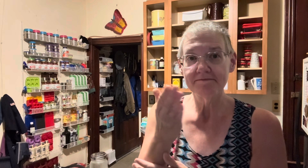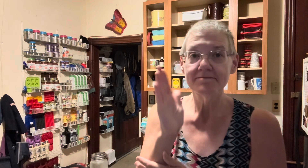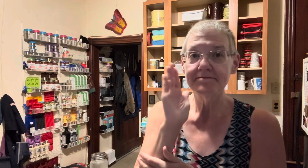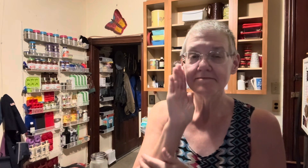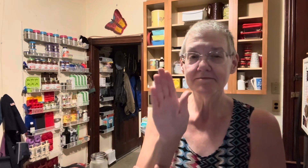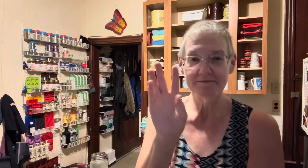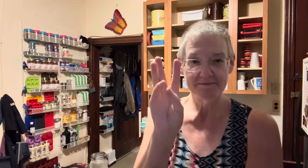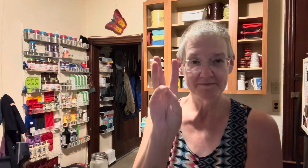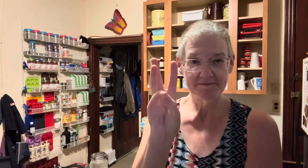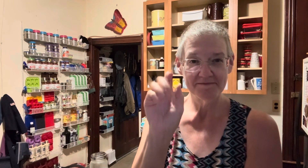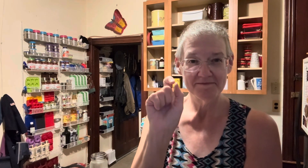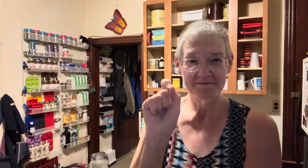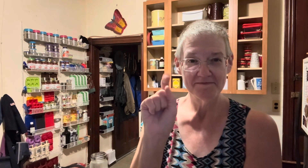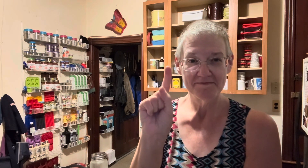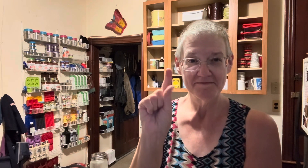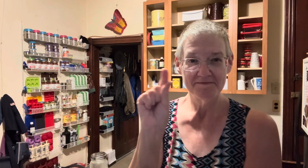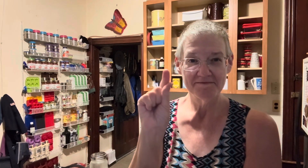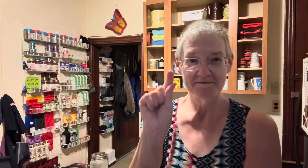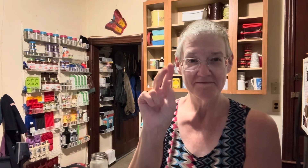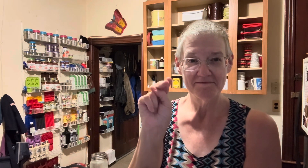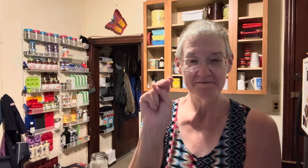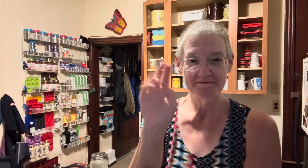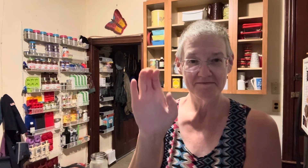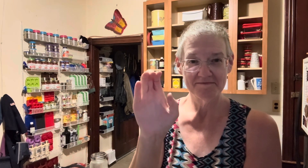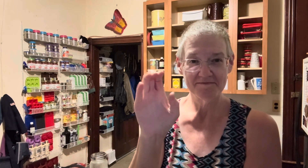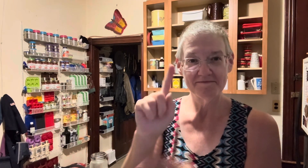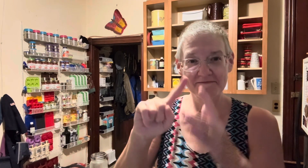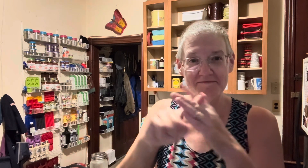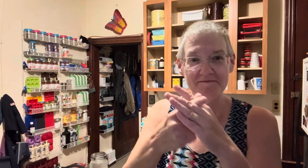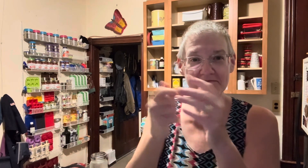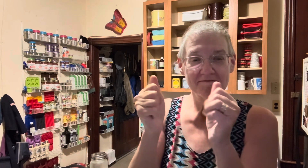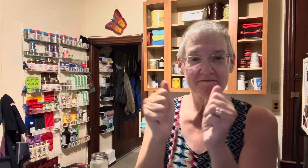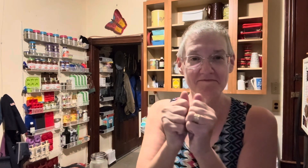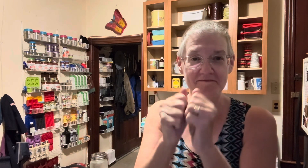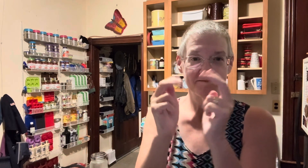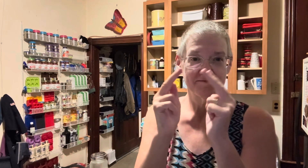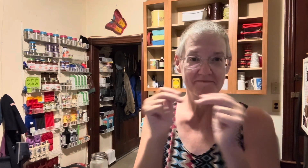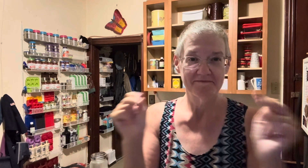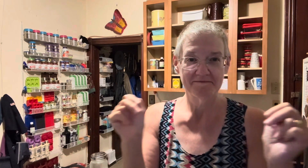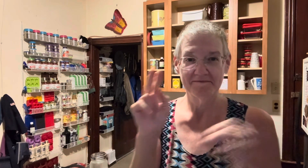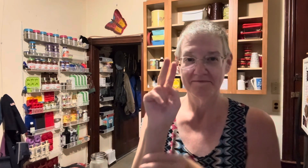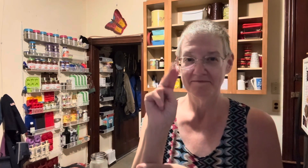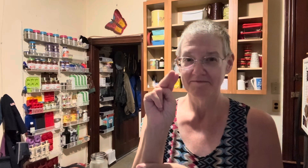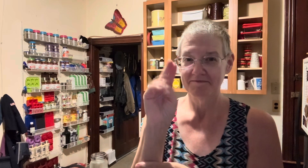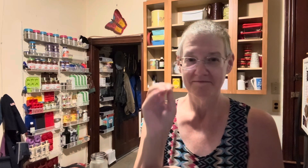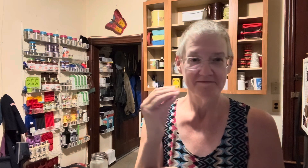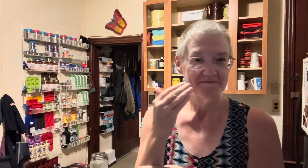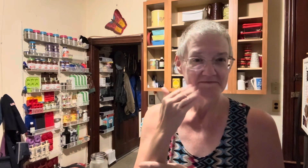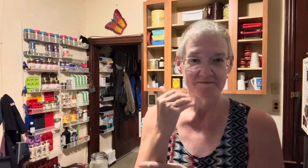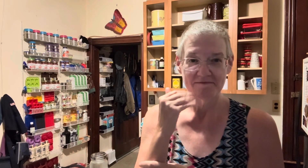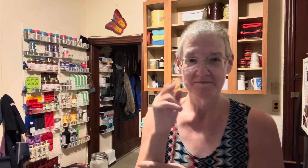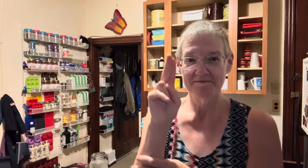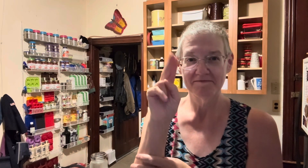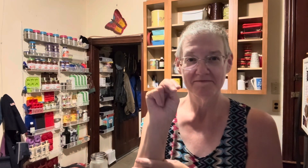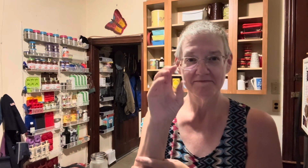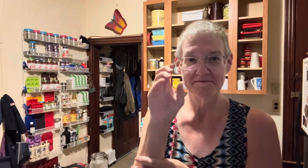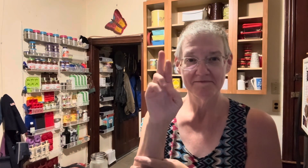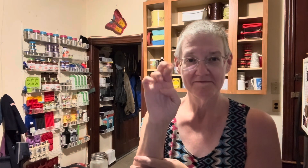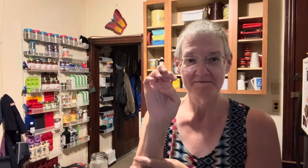start breakfast. It's going to be 6.1 grams of net carbs. And we're going to start by cooking his no sugar